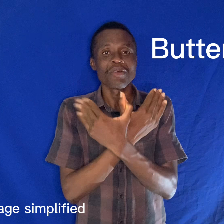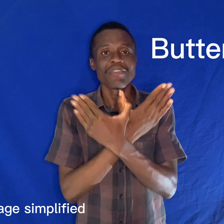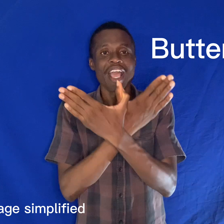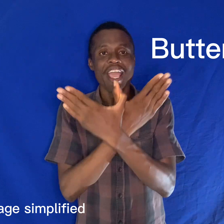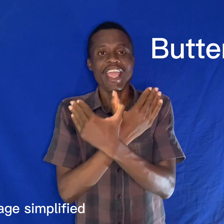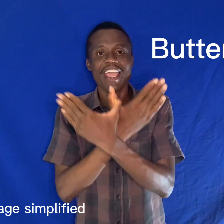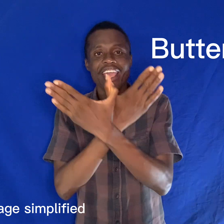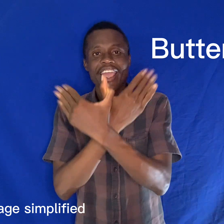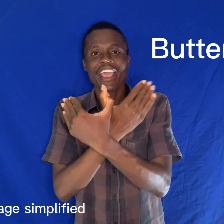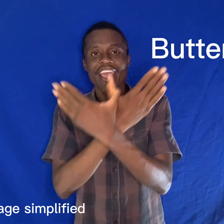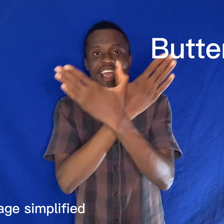butterfly.